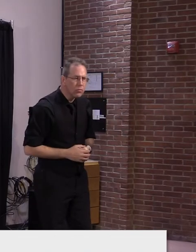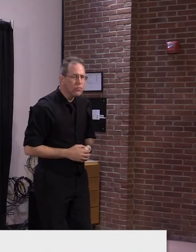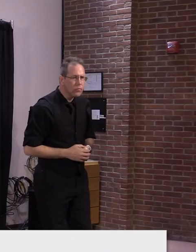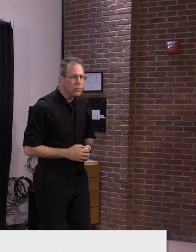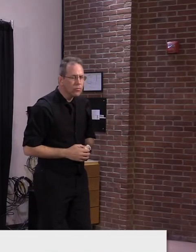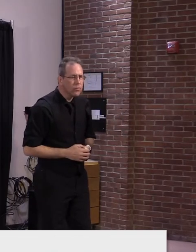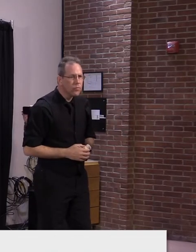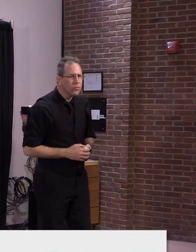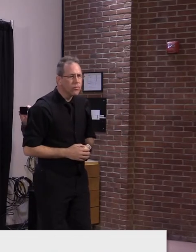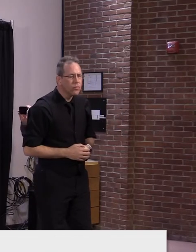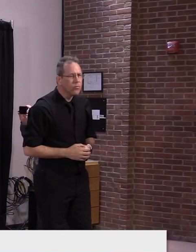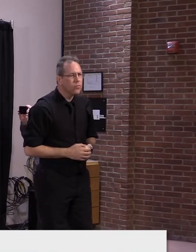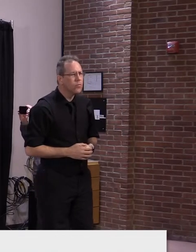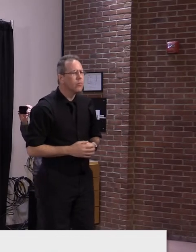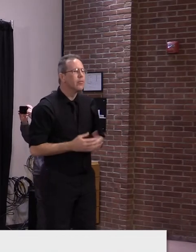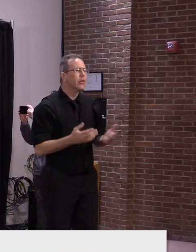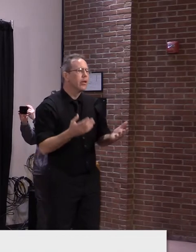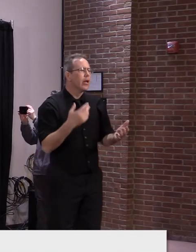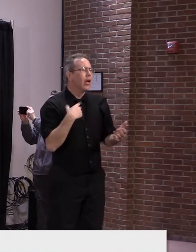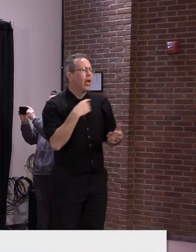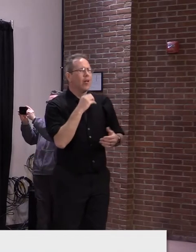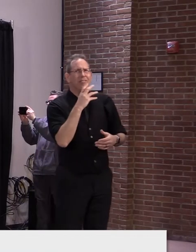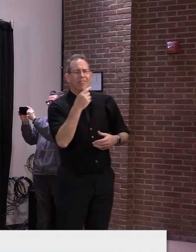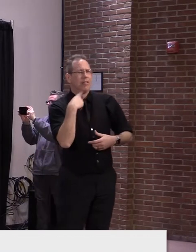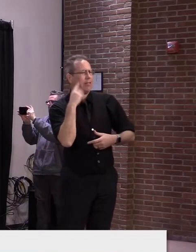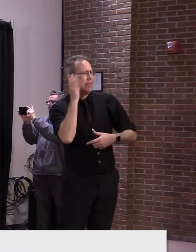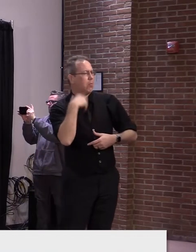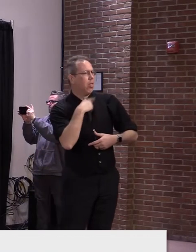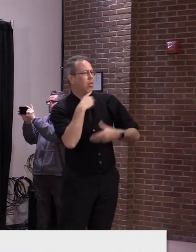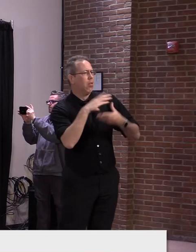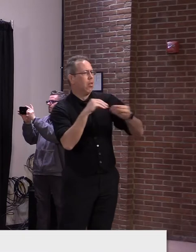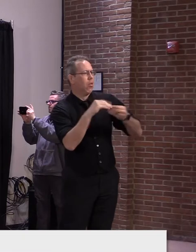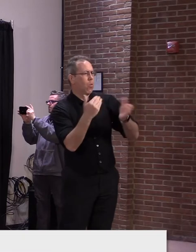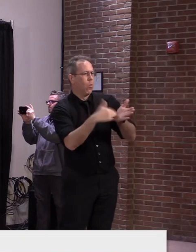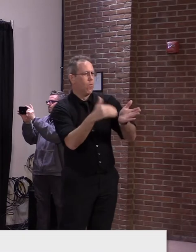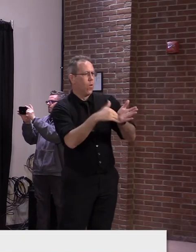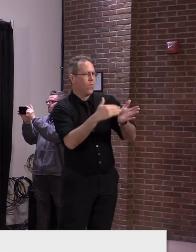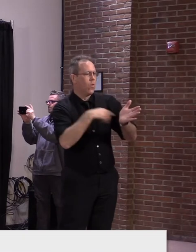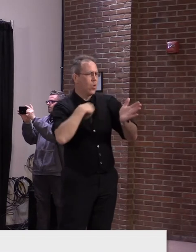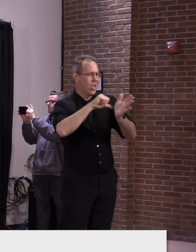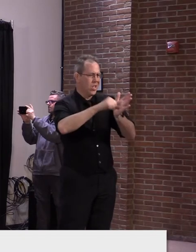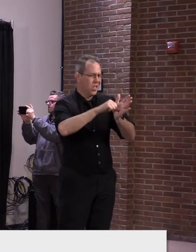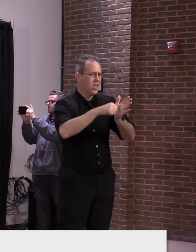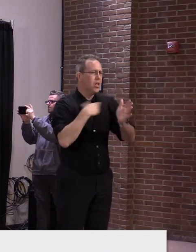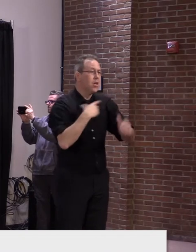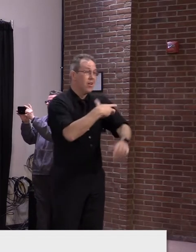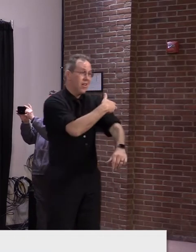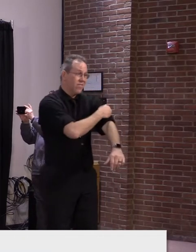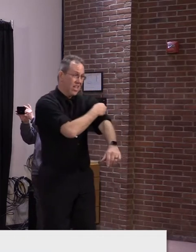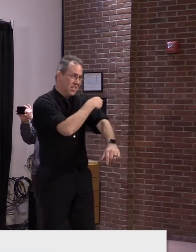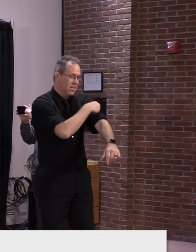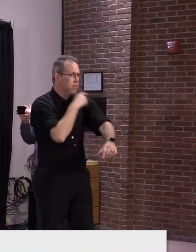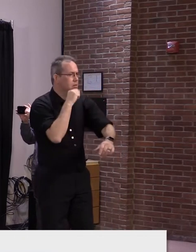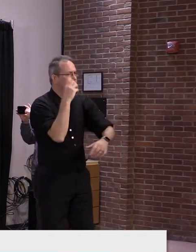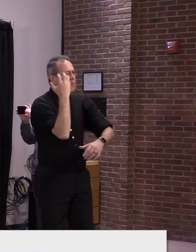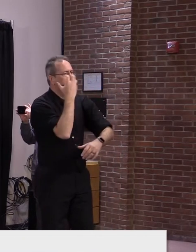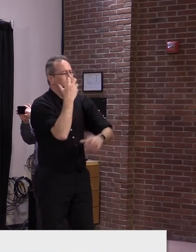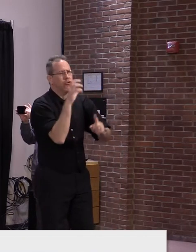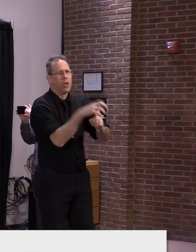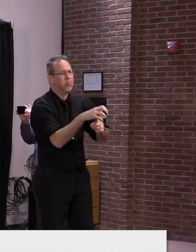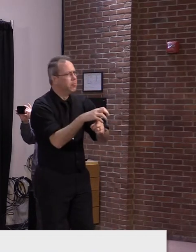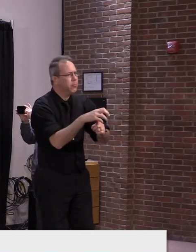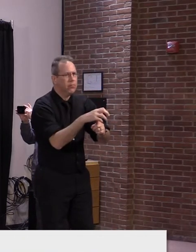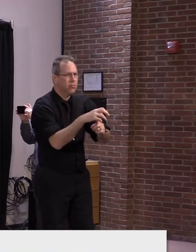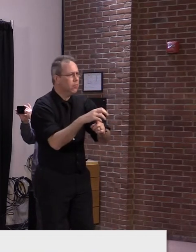we've said here many times, against Omicron have been phenomenal with regard to protection against the